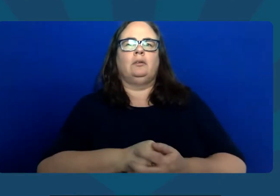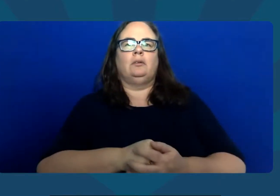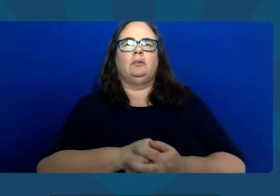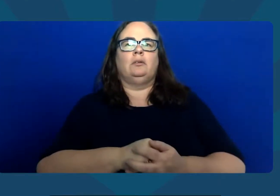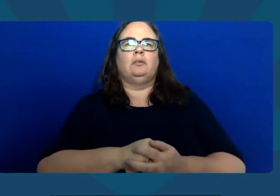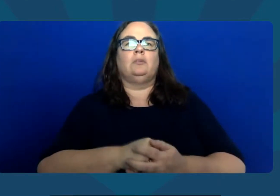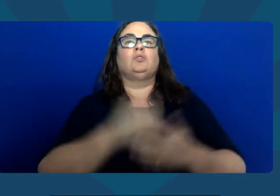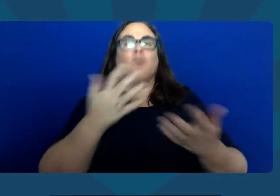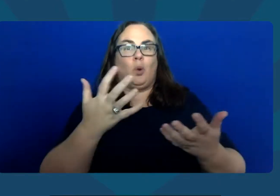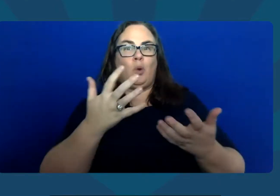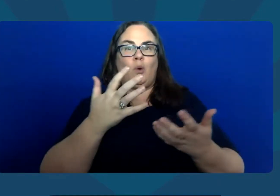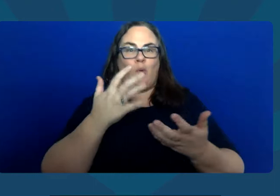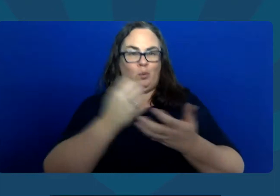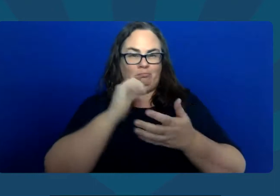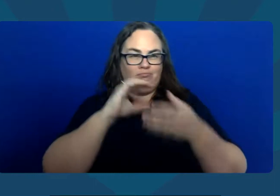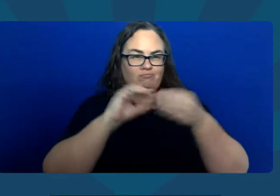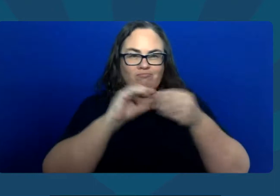corporations.